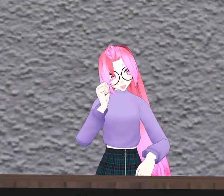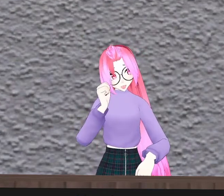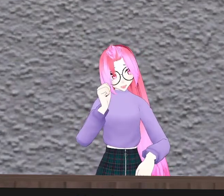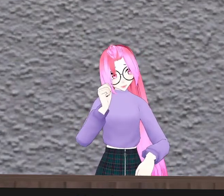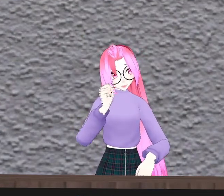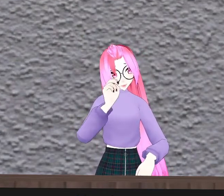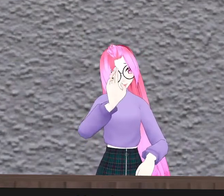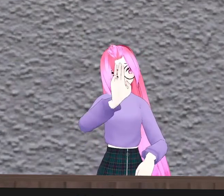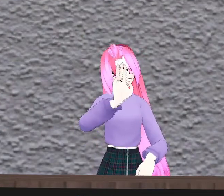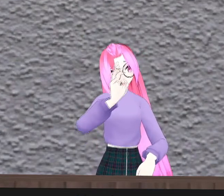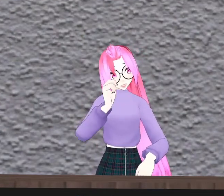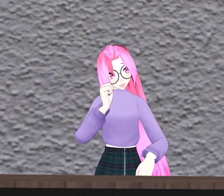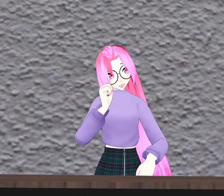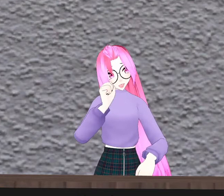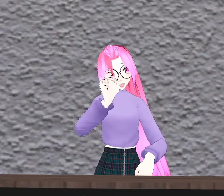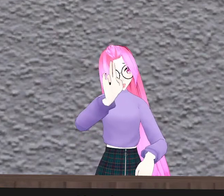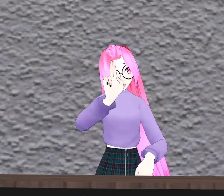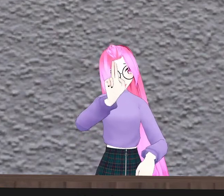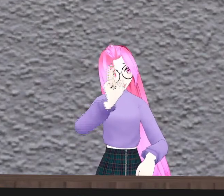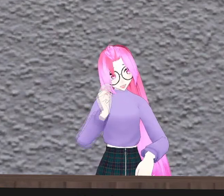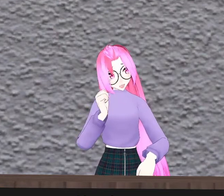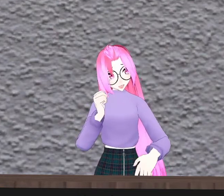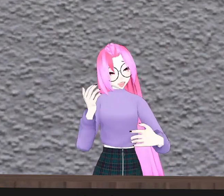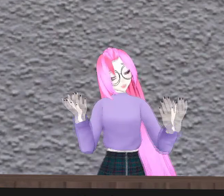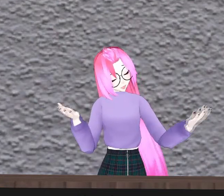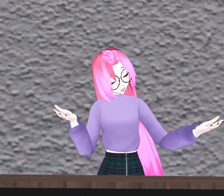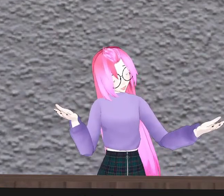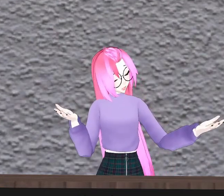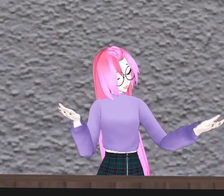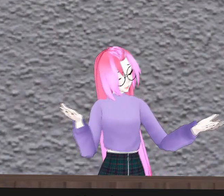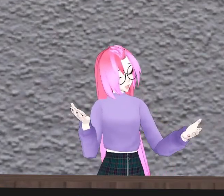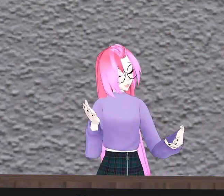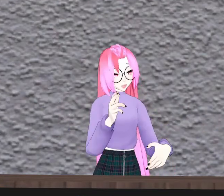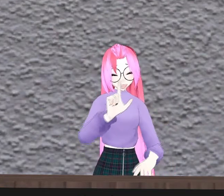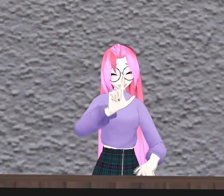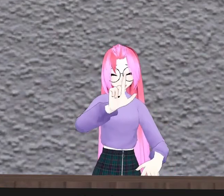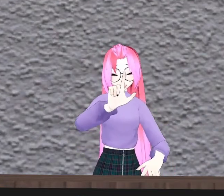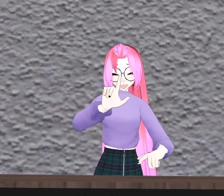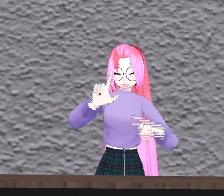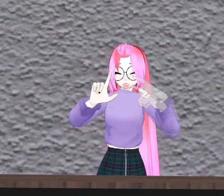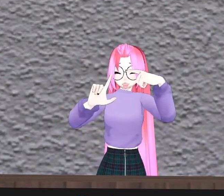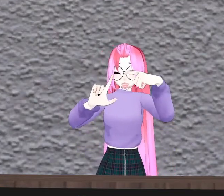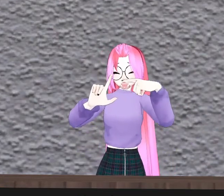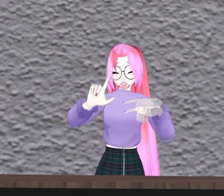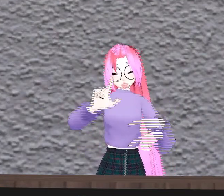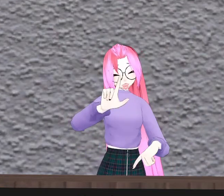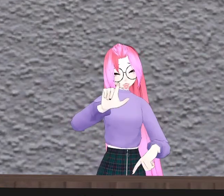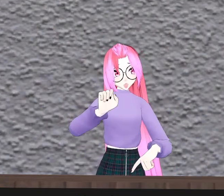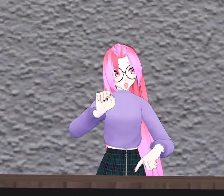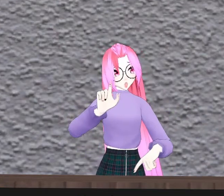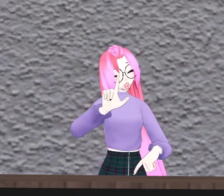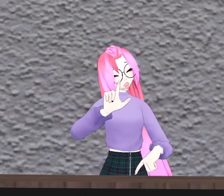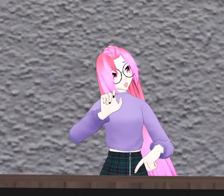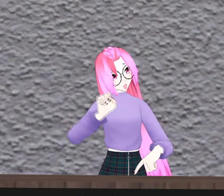50, 60, 70. You get it, right? But 20, we're going to be using kind of like this L hand